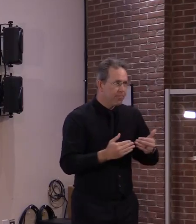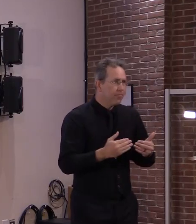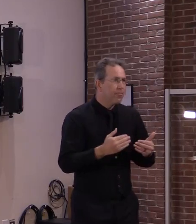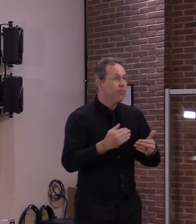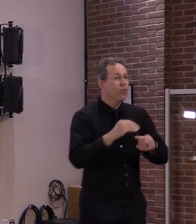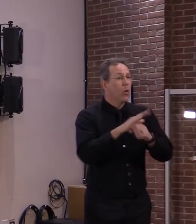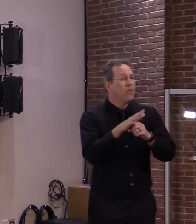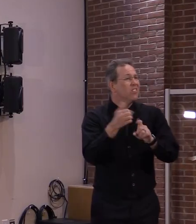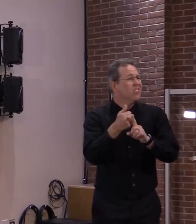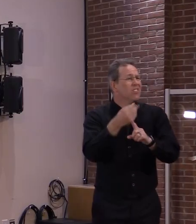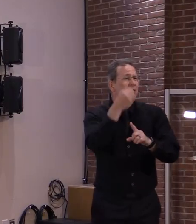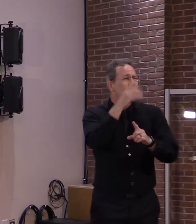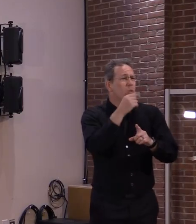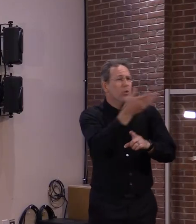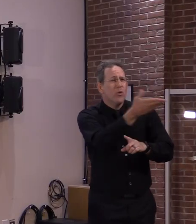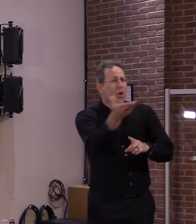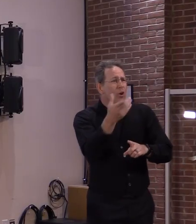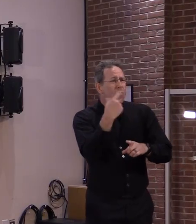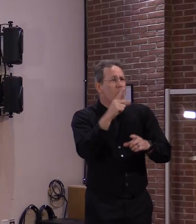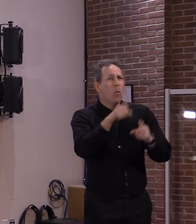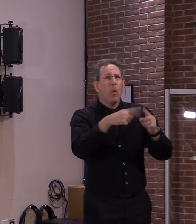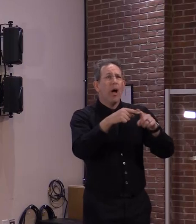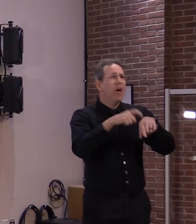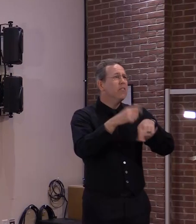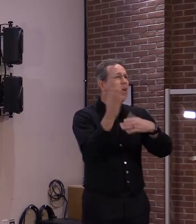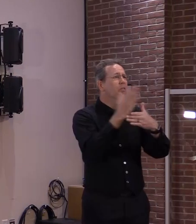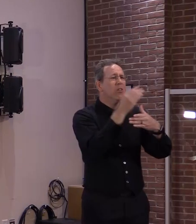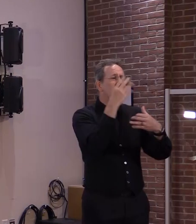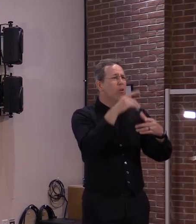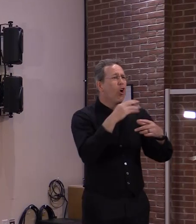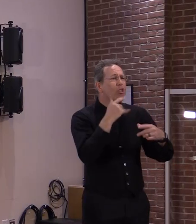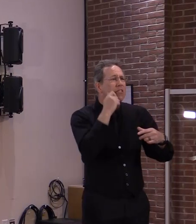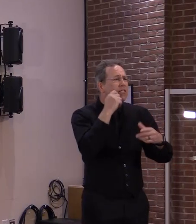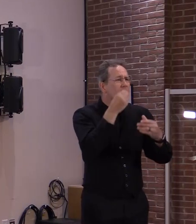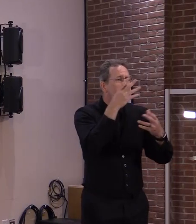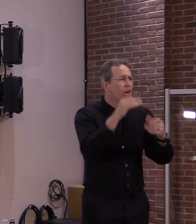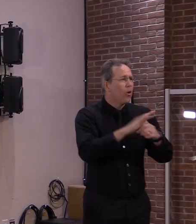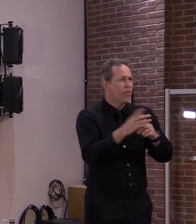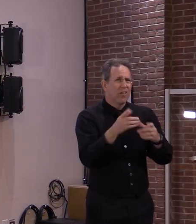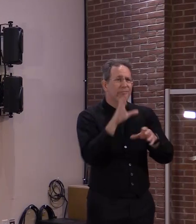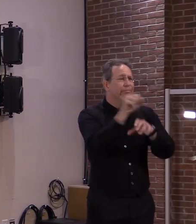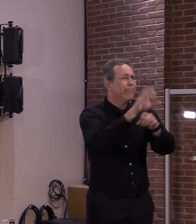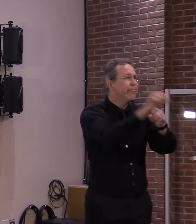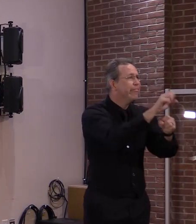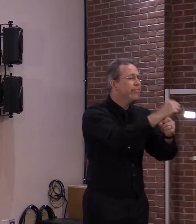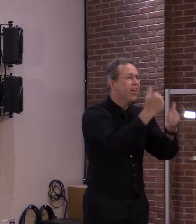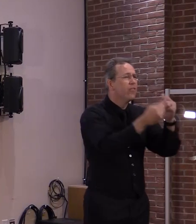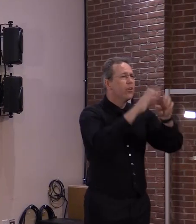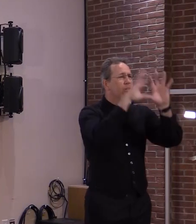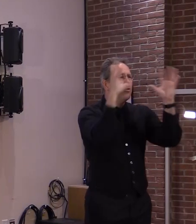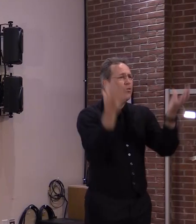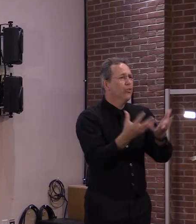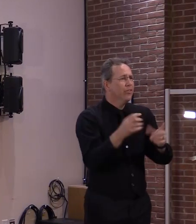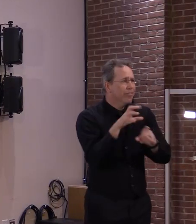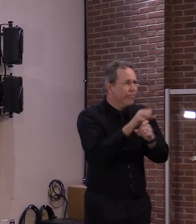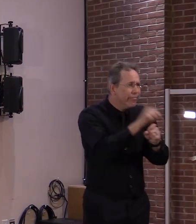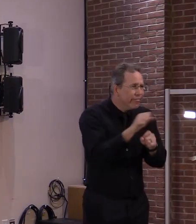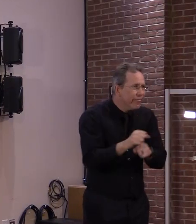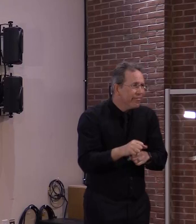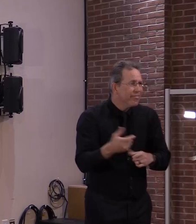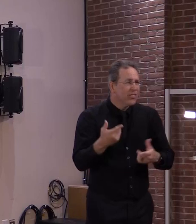we're going to have to just keep a close eye on what that data is and what that impact might be upon our